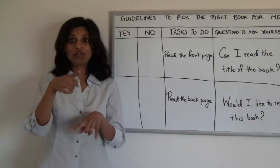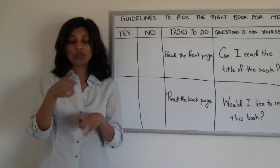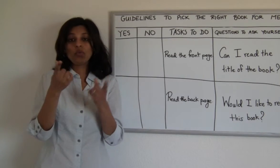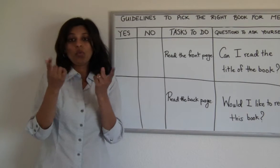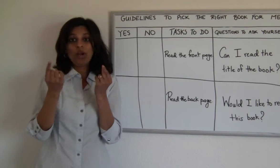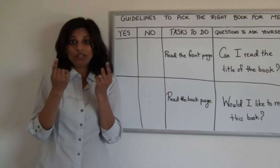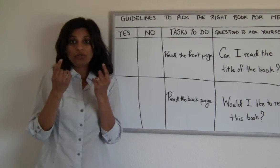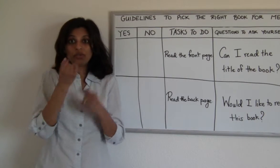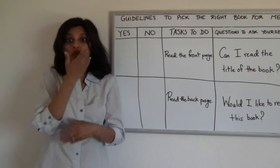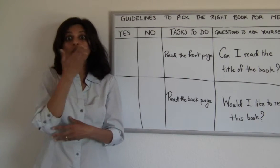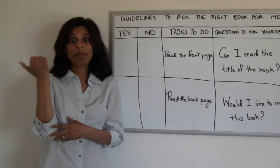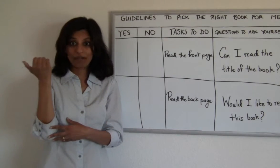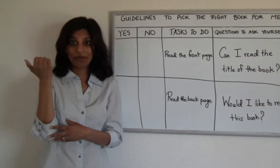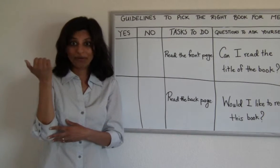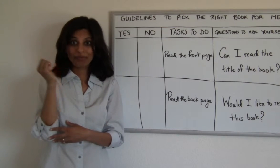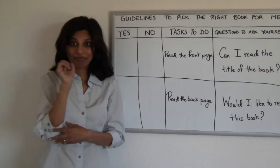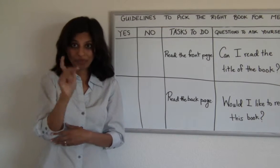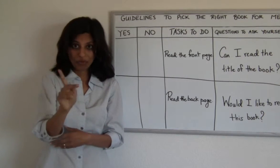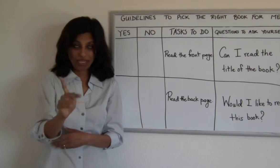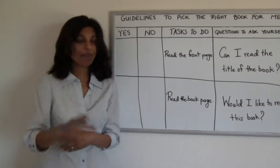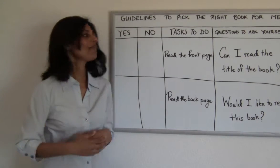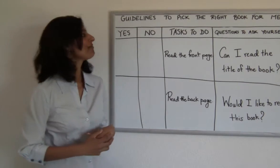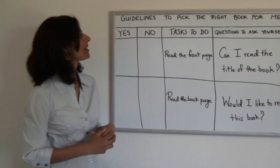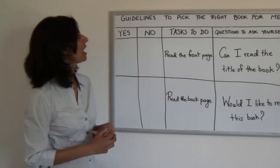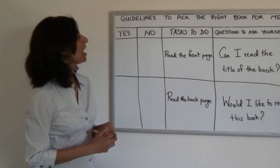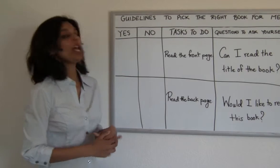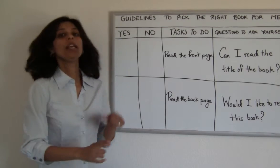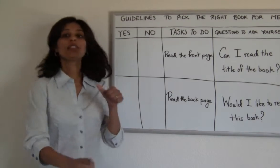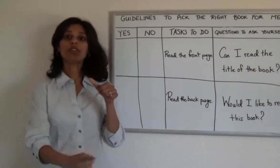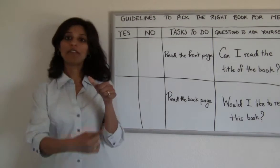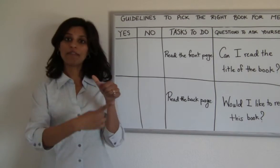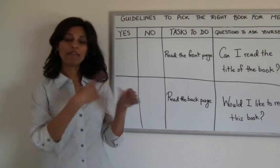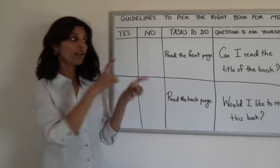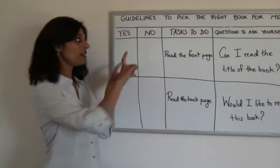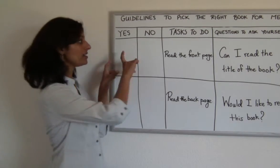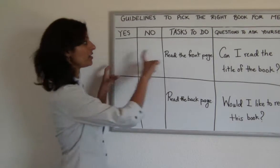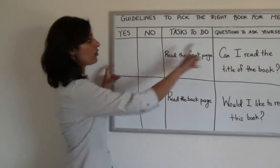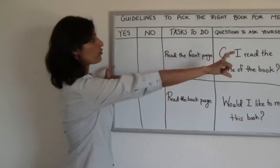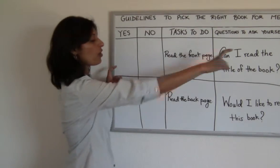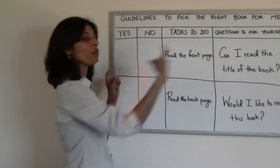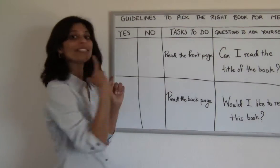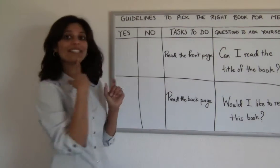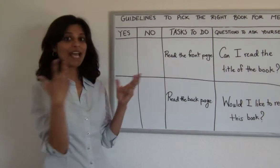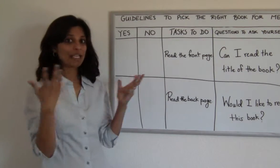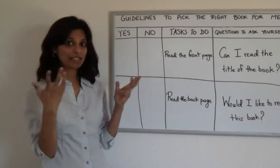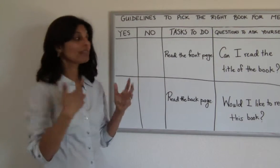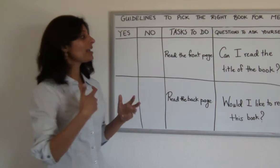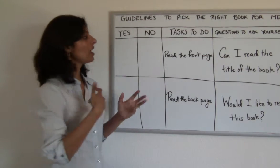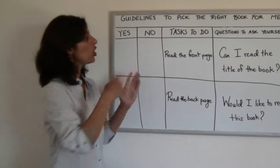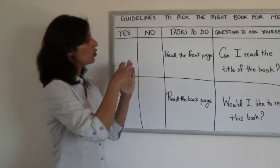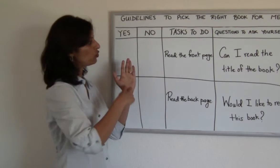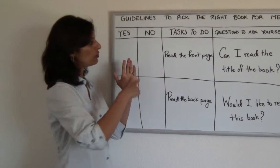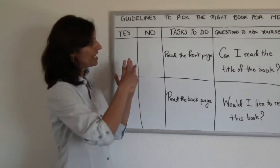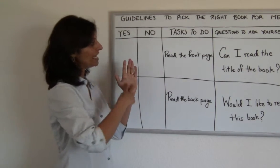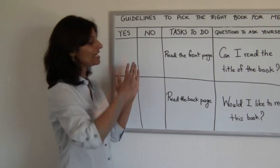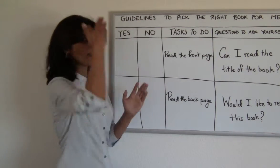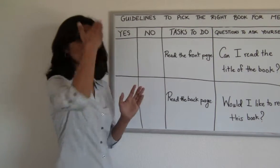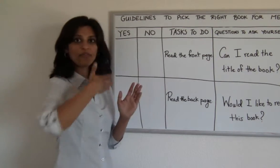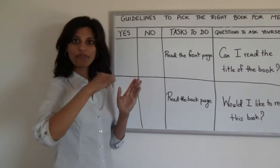you what to do better. Okay? So the first row says, read the